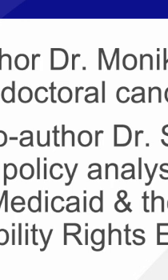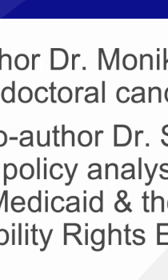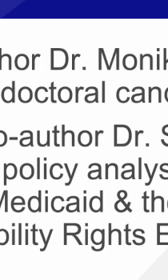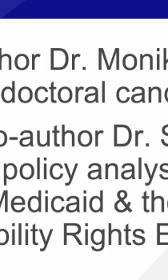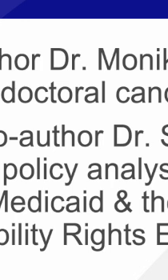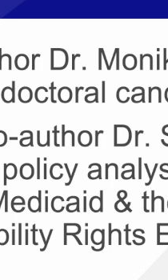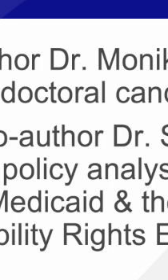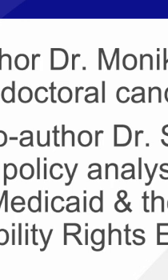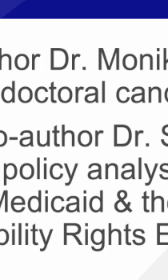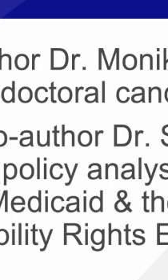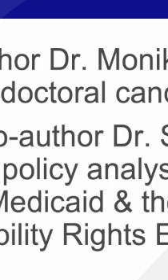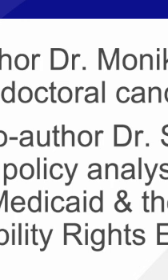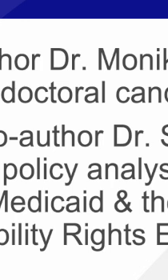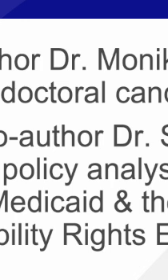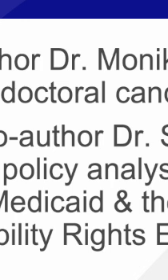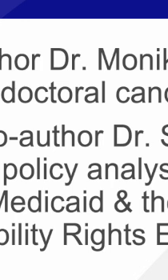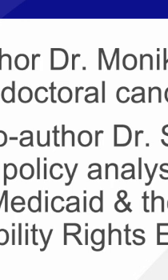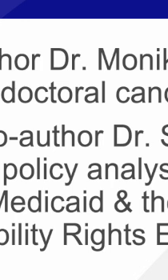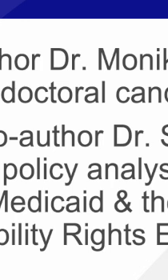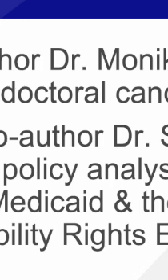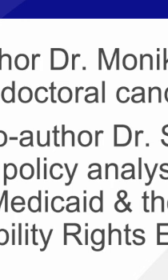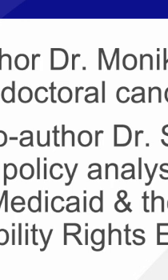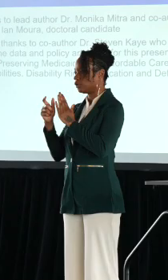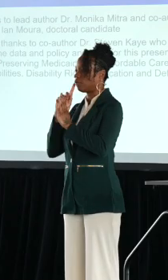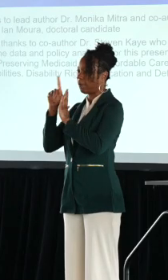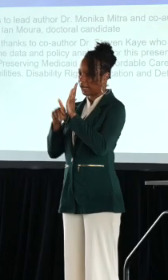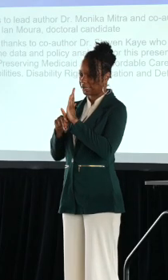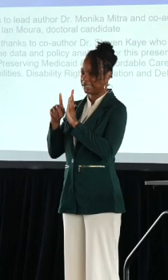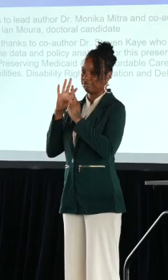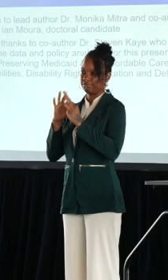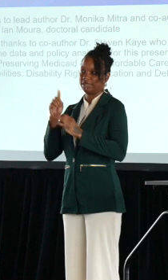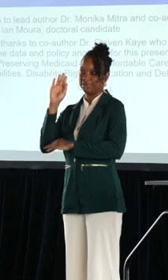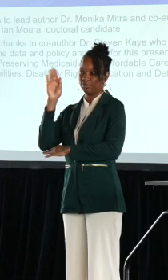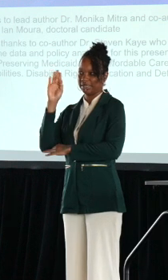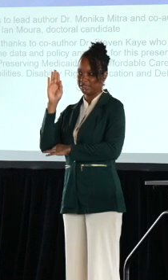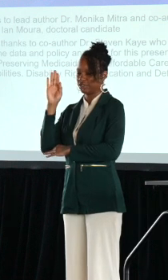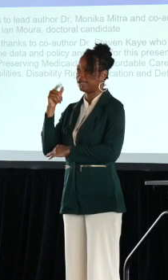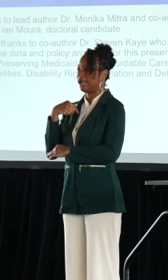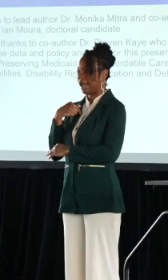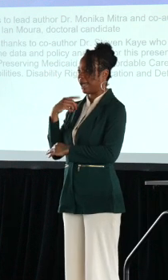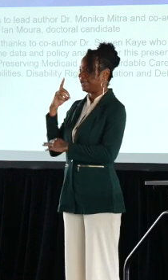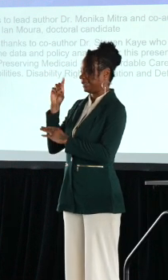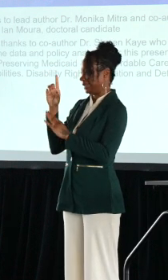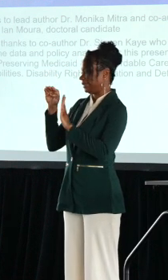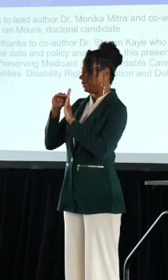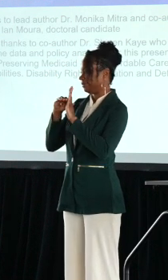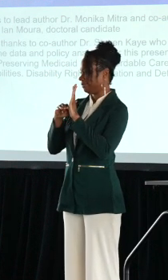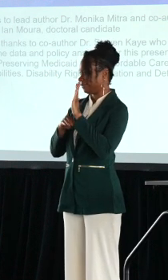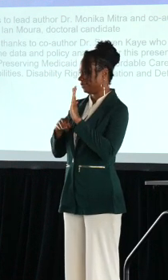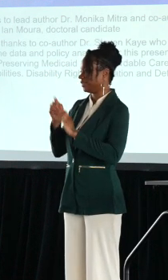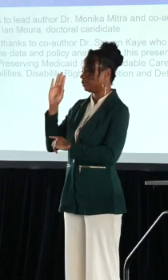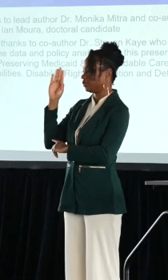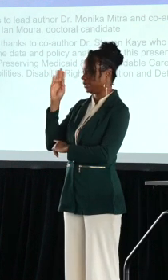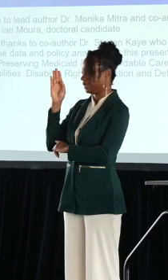me, from which I took this data. So, thank you, Steve. All right, so I wanted to